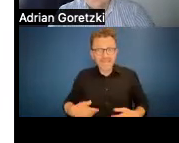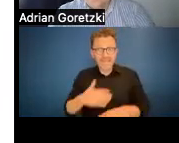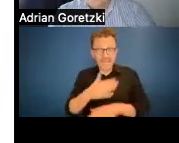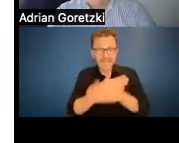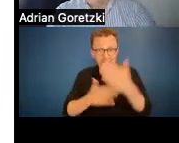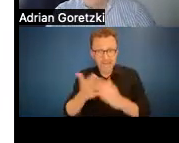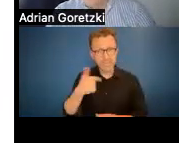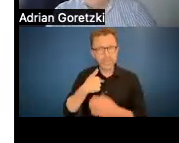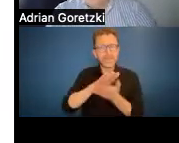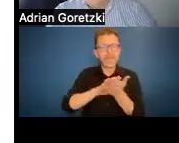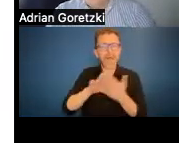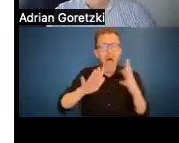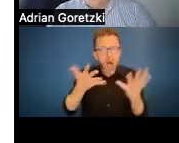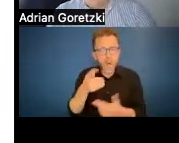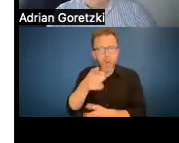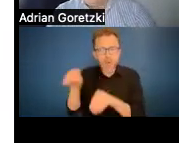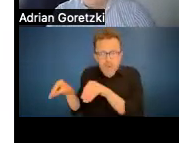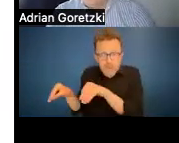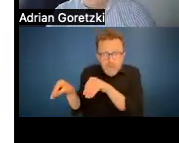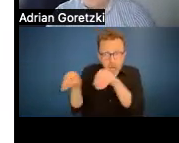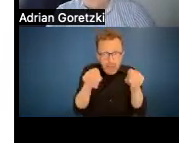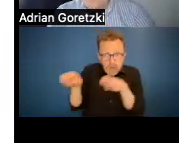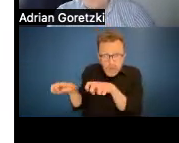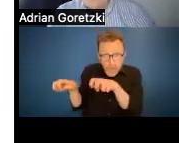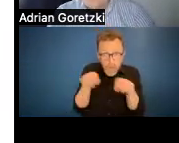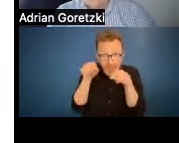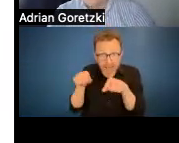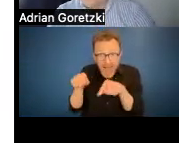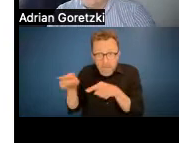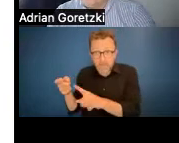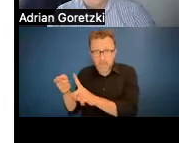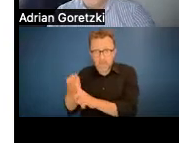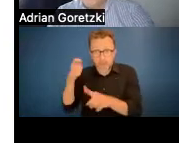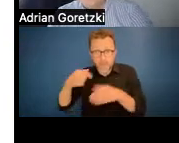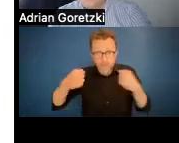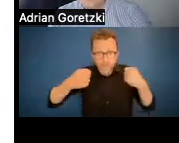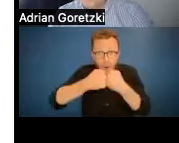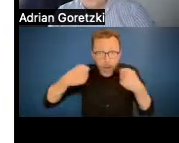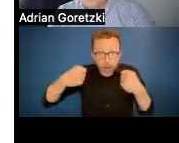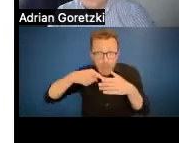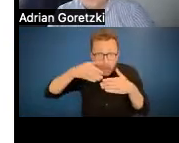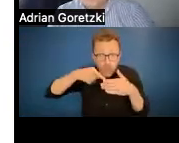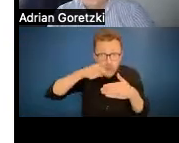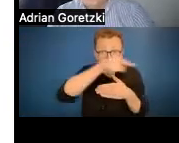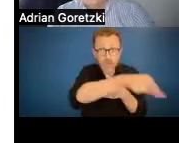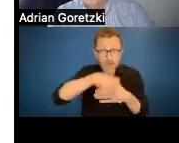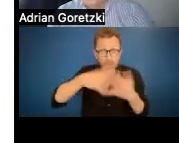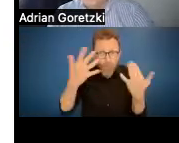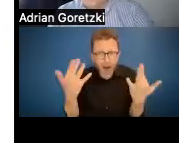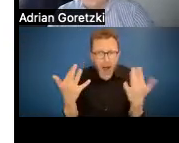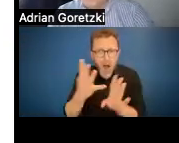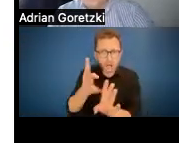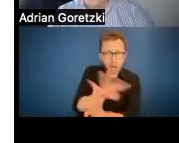Then, well, in Poland, generally speaking, has problem with flats and with housing, and it's generally speaking a